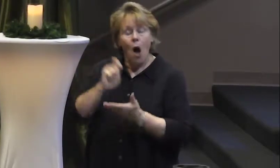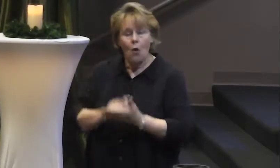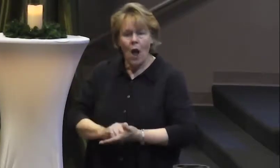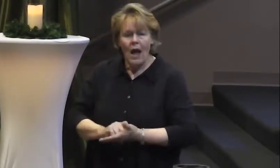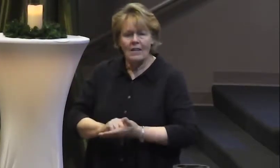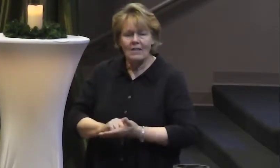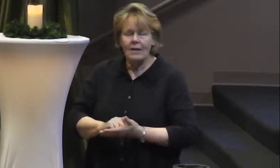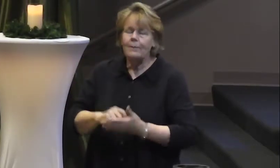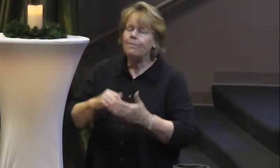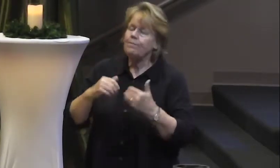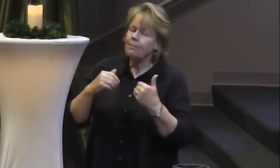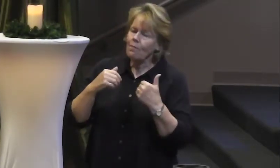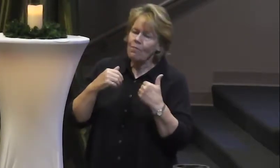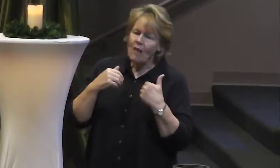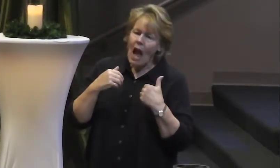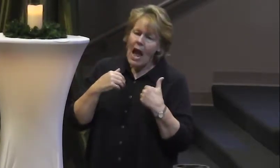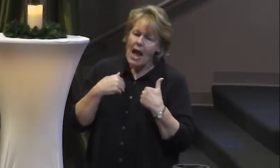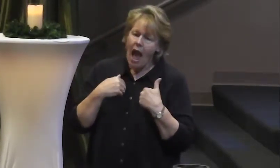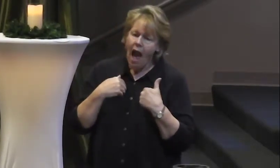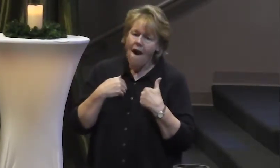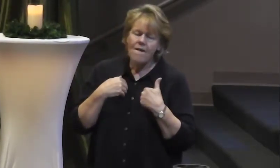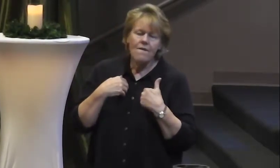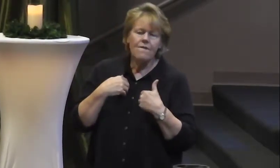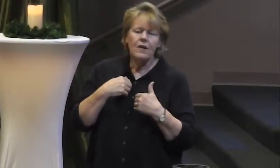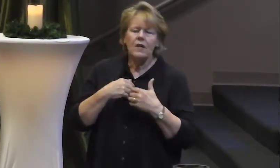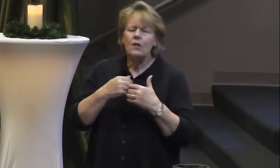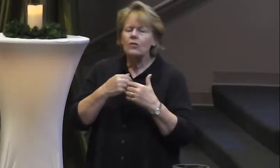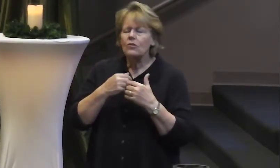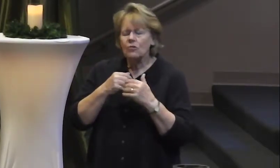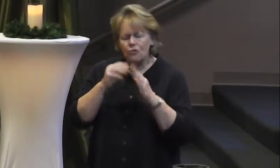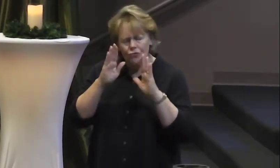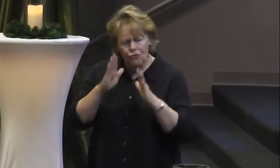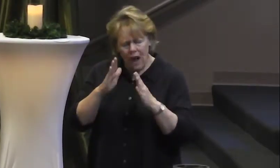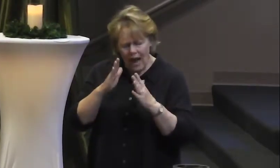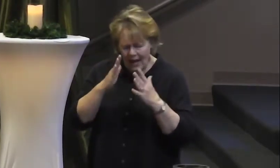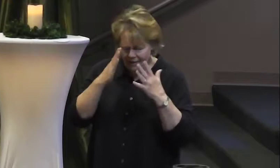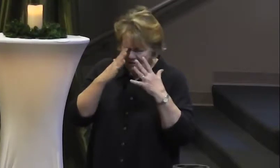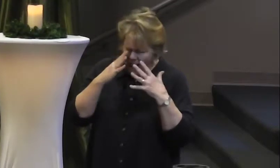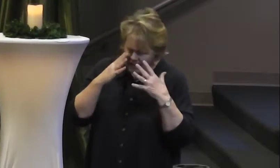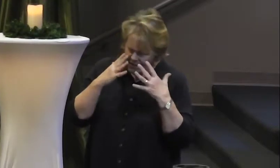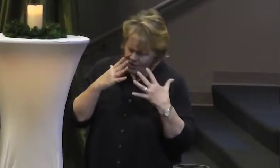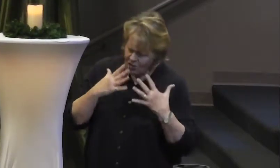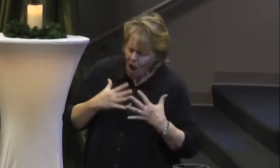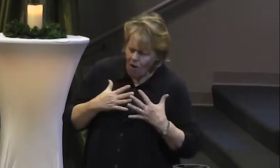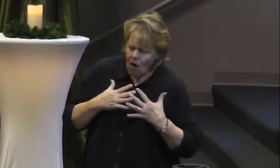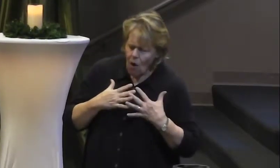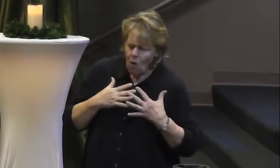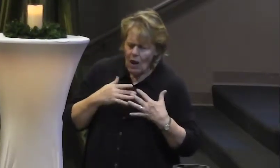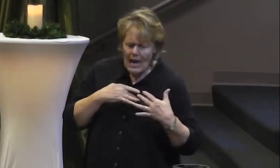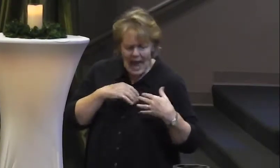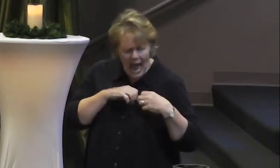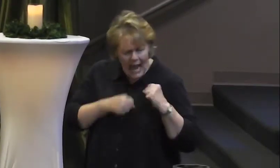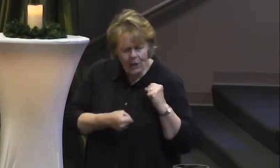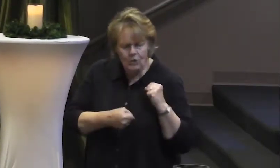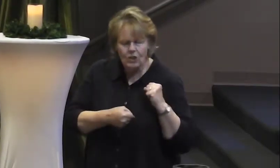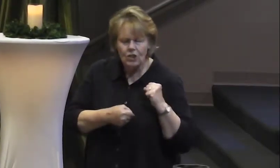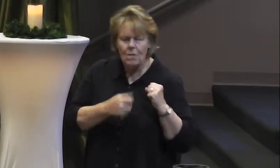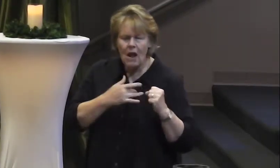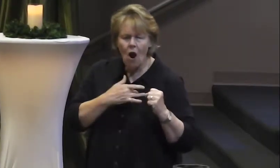sorrow. He's thinking about his fellow Jews. He says, I have great sorrow and unceasing anguish in my heart. I could wish that